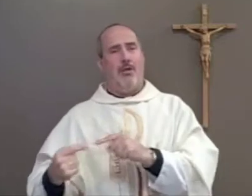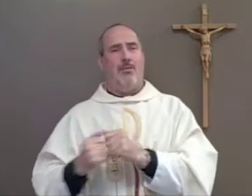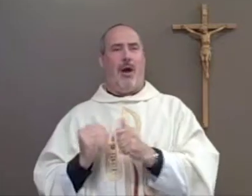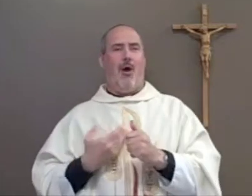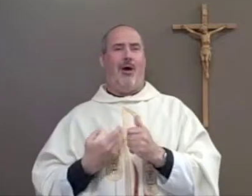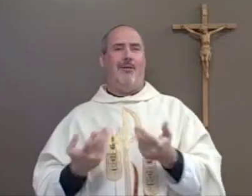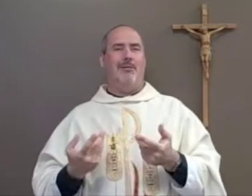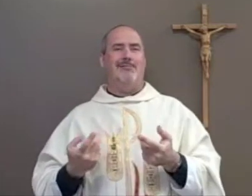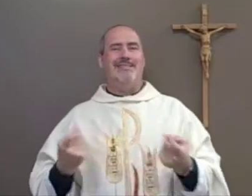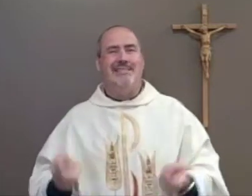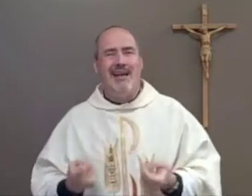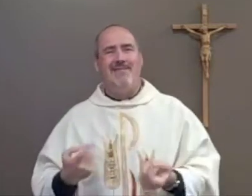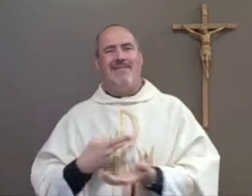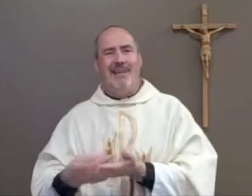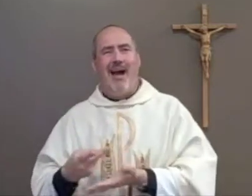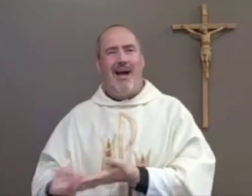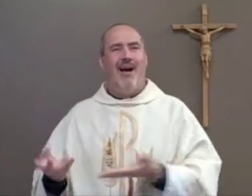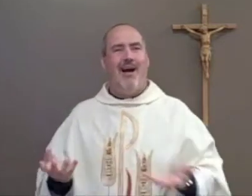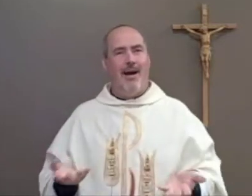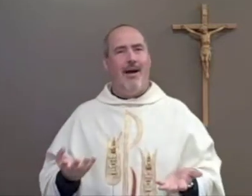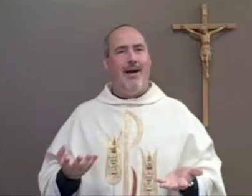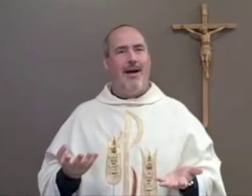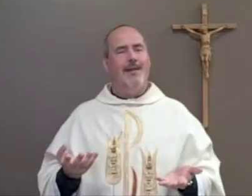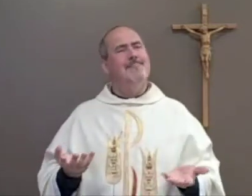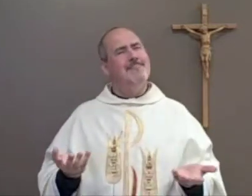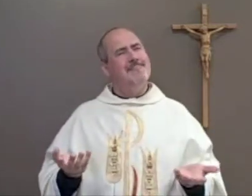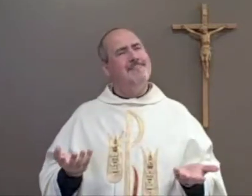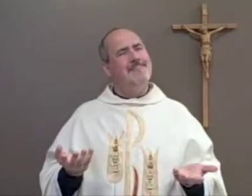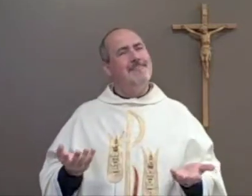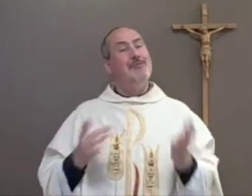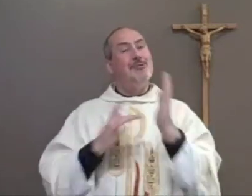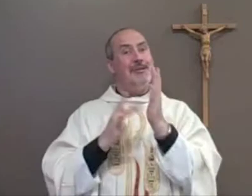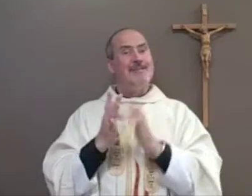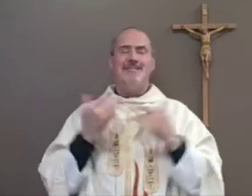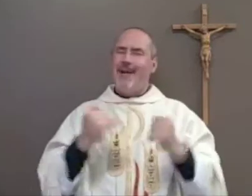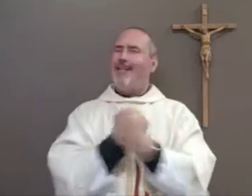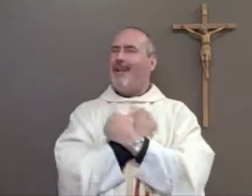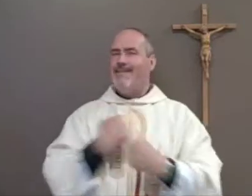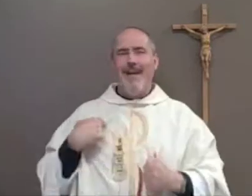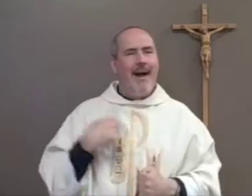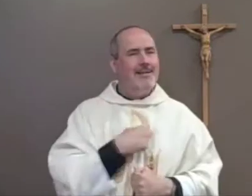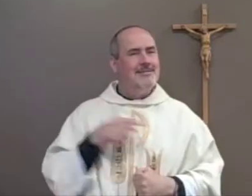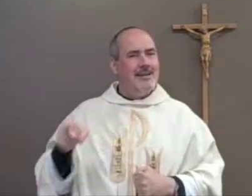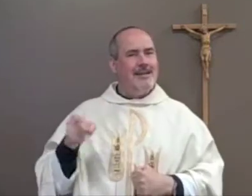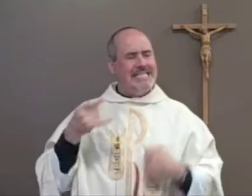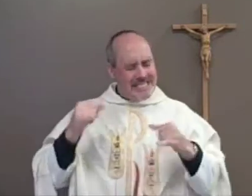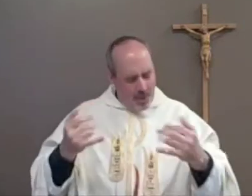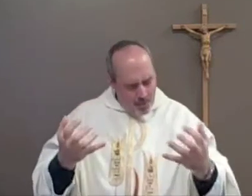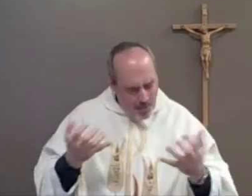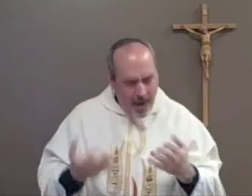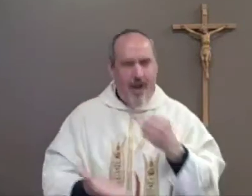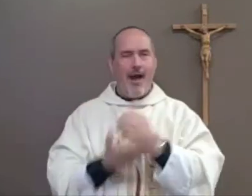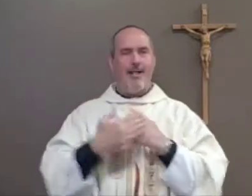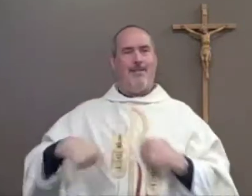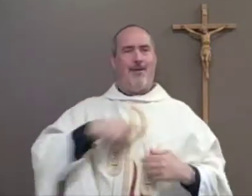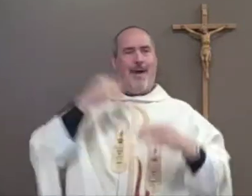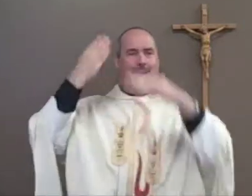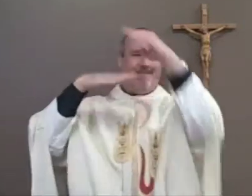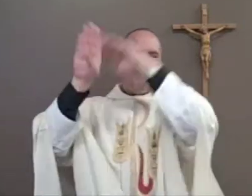in our past, and we've all failed. Yet Jesus still loves us, and he still wants to help each and every